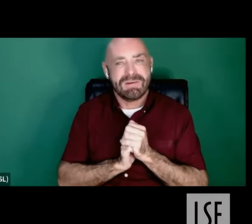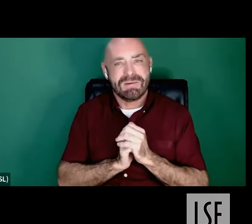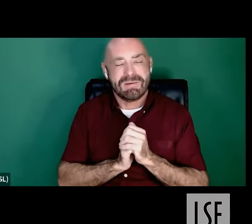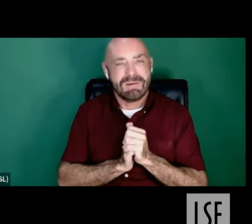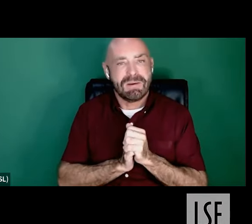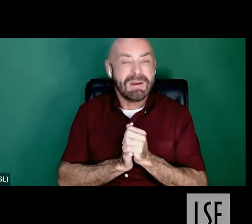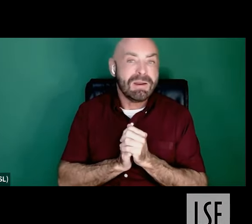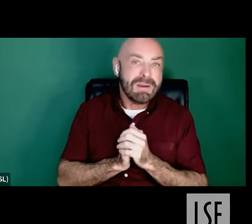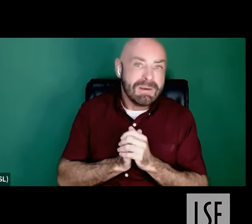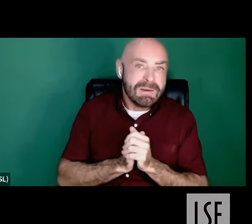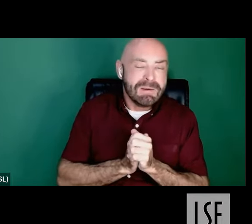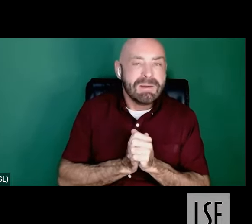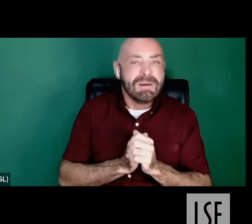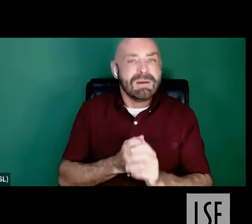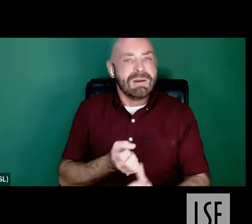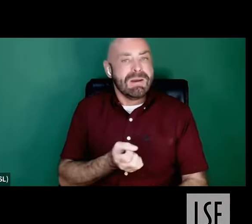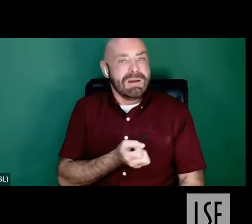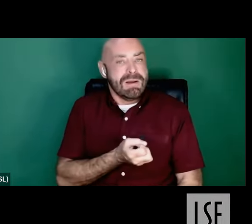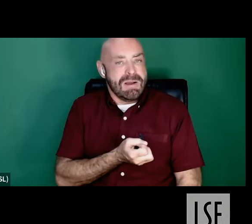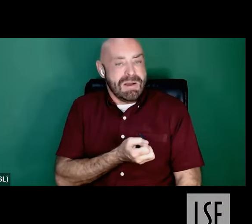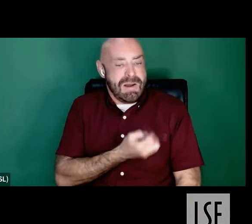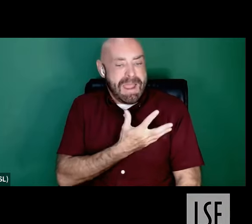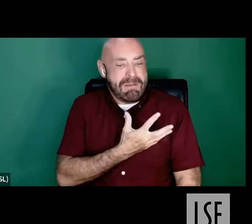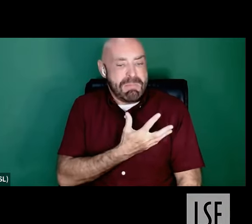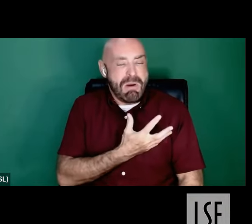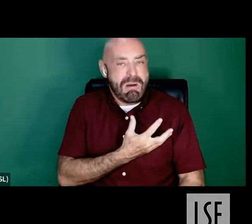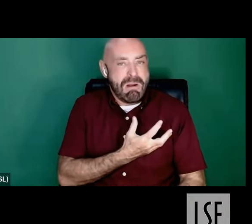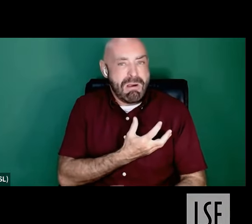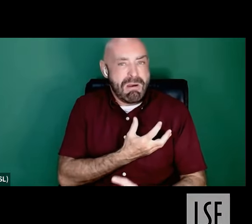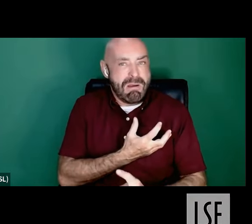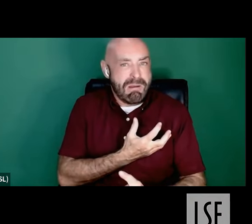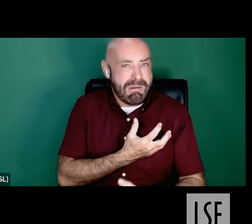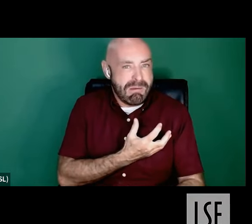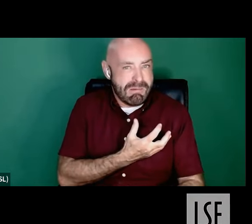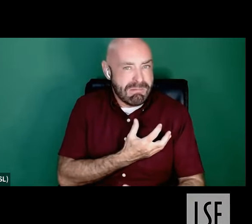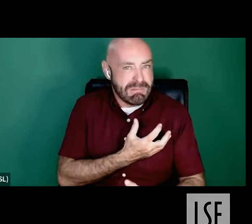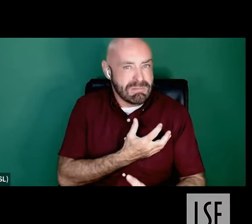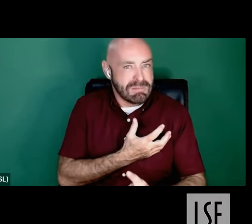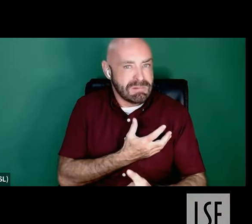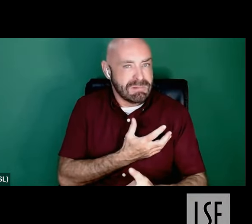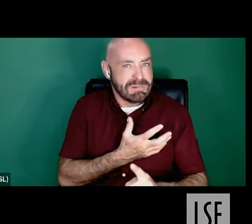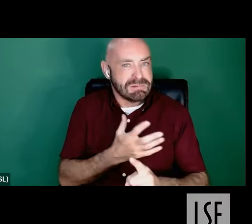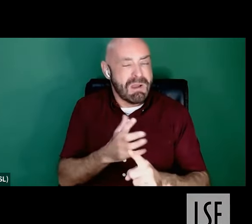to say that the Labour Party perhaps underdevelops its future position.